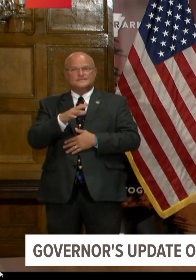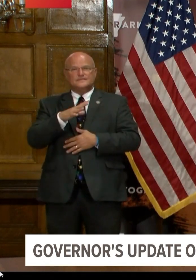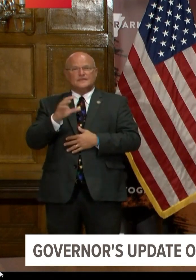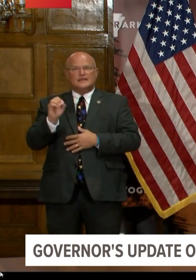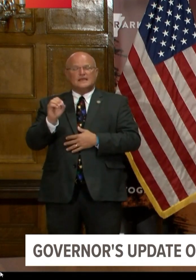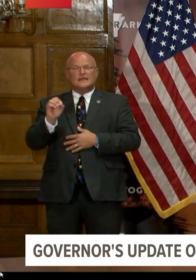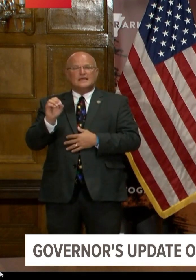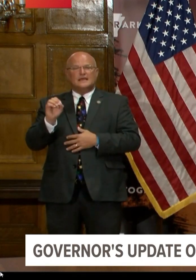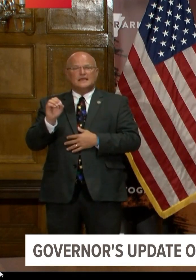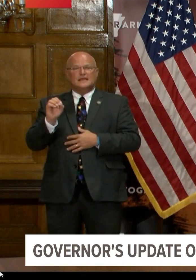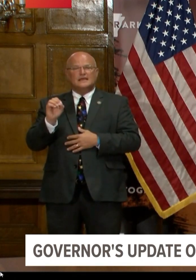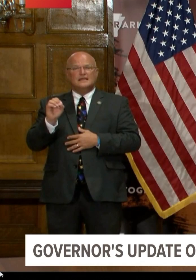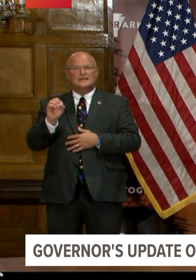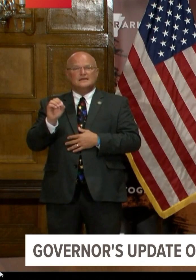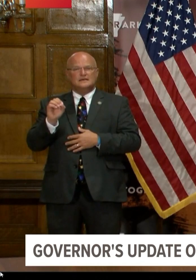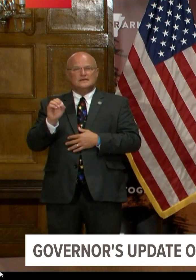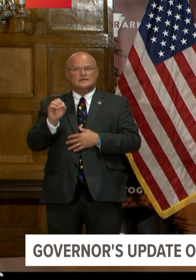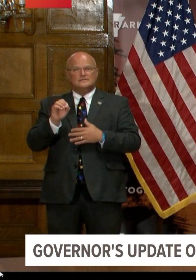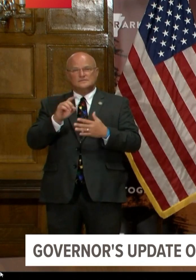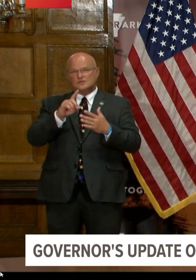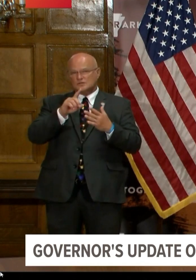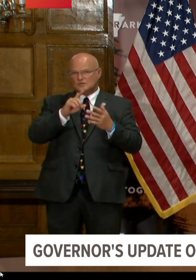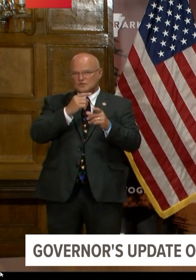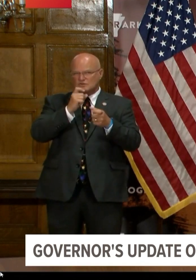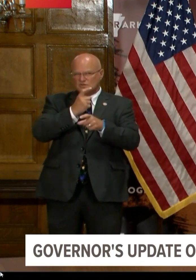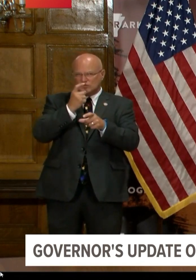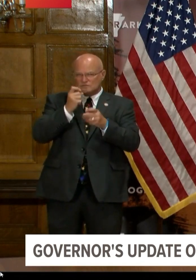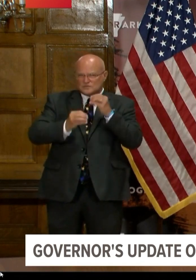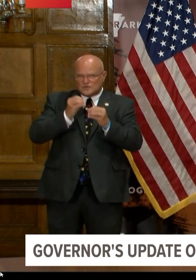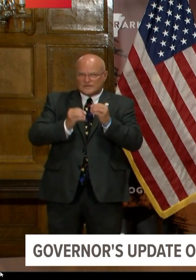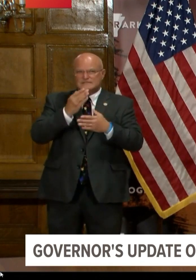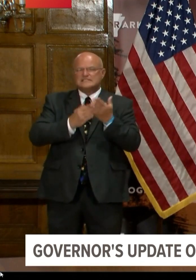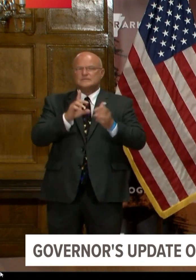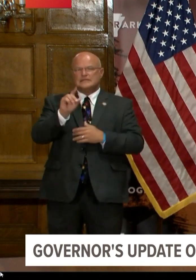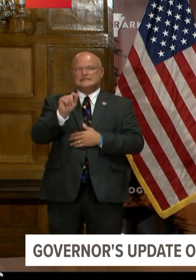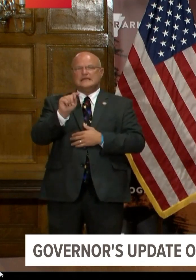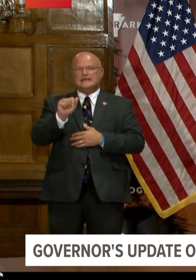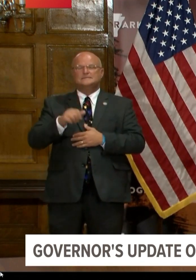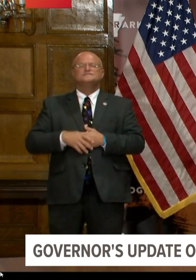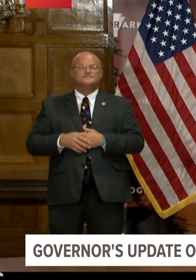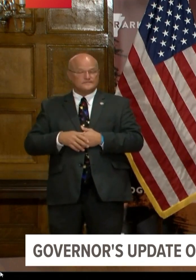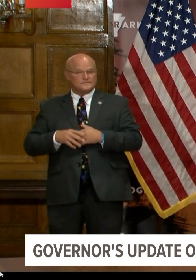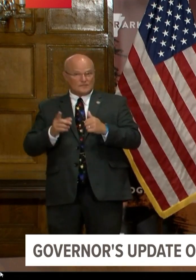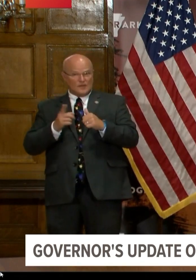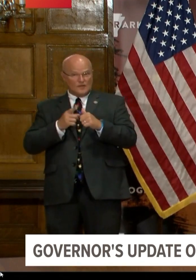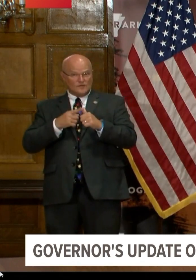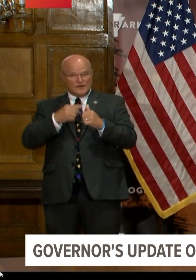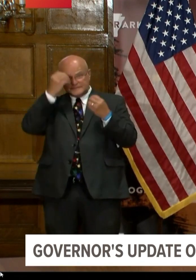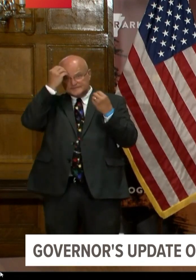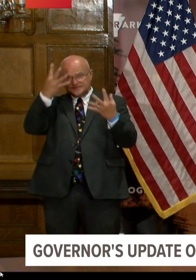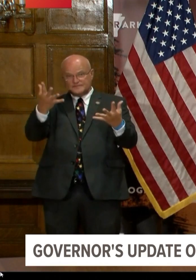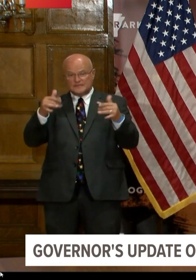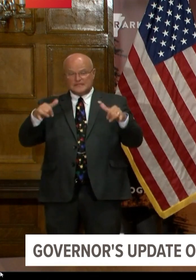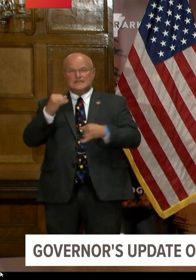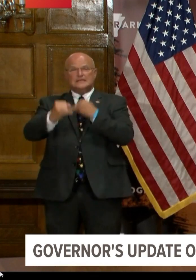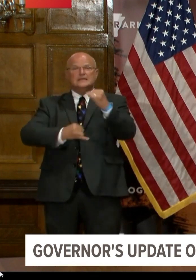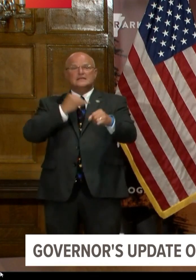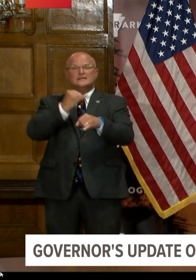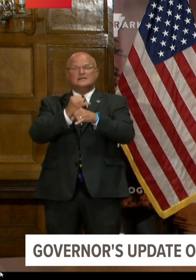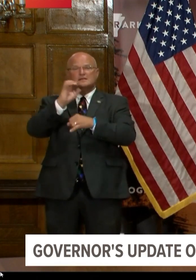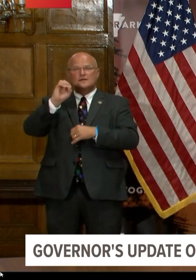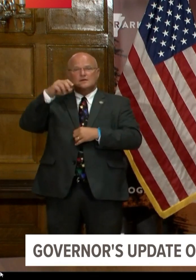a correction on some of our data. First, I wanted to mention that this is International